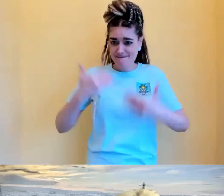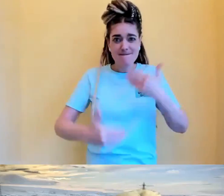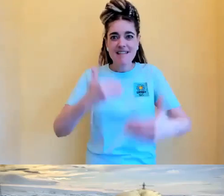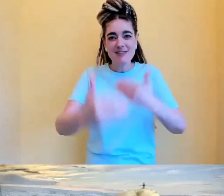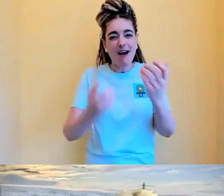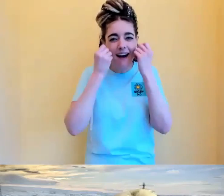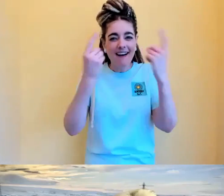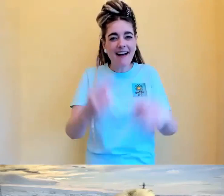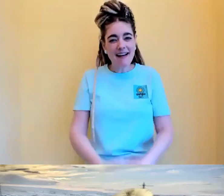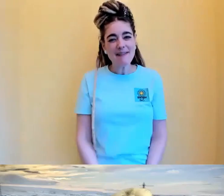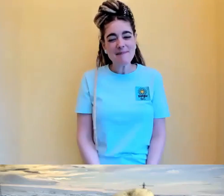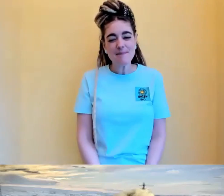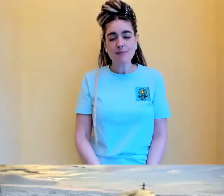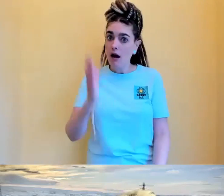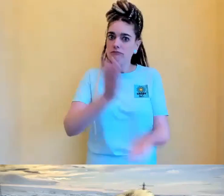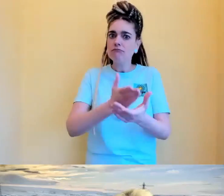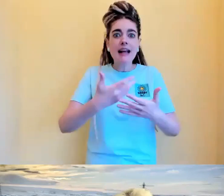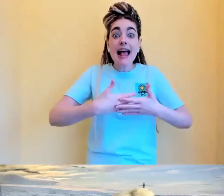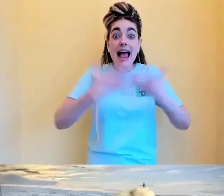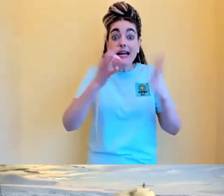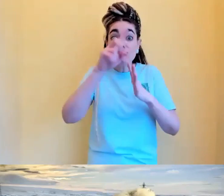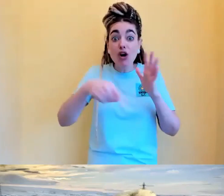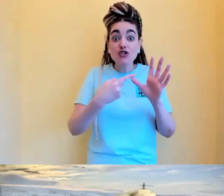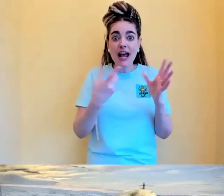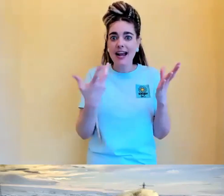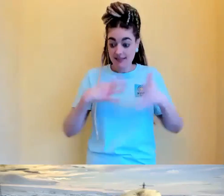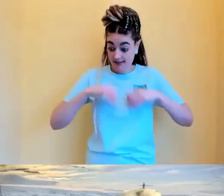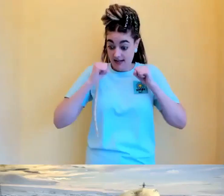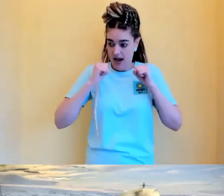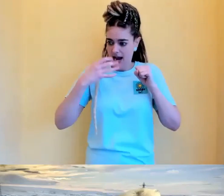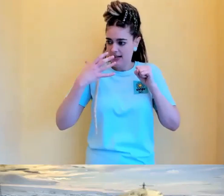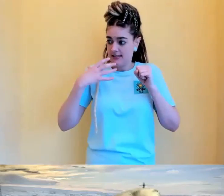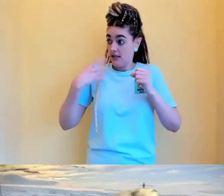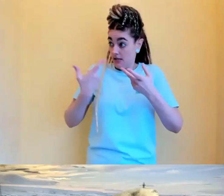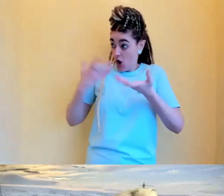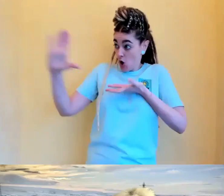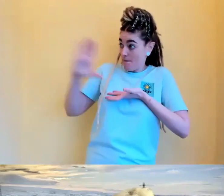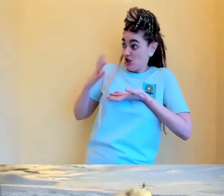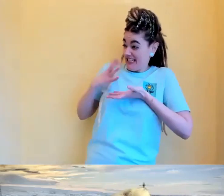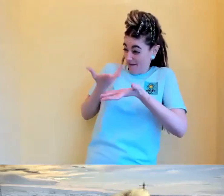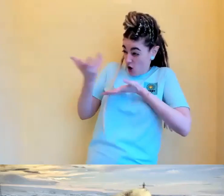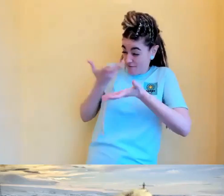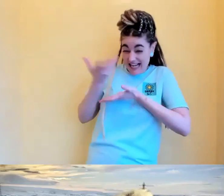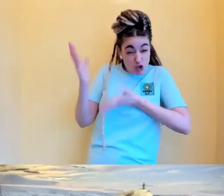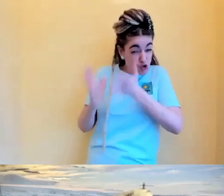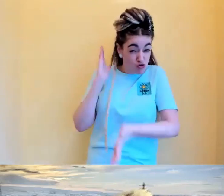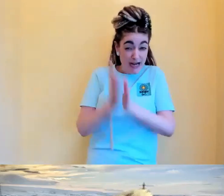Yes, absolutely. I mean, working on any project, it's a conversation I need to have with commissioners and collaborators straight up,